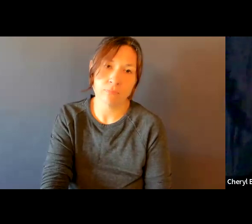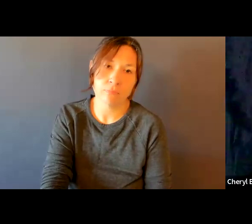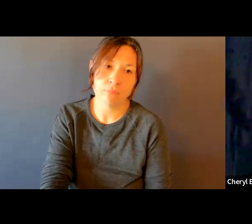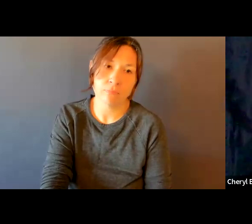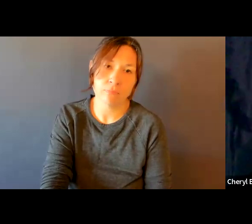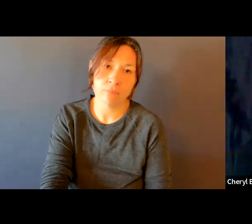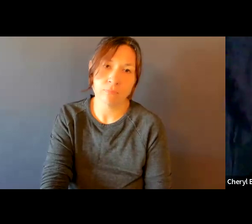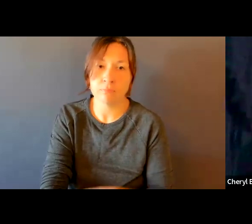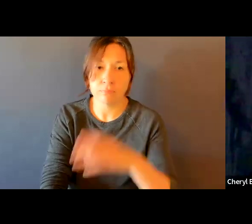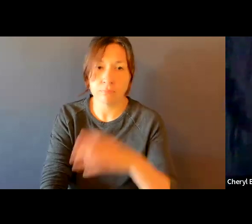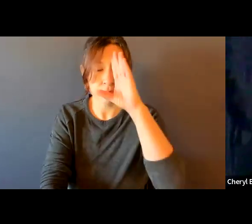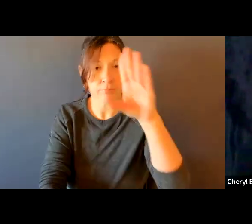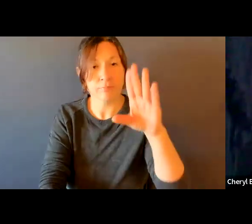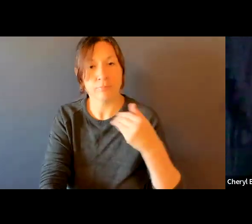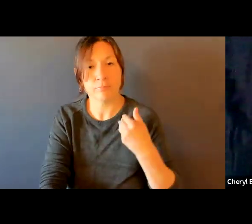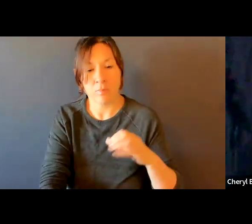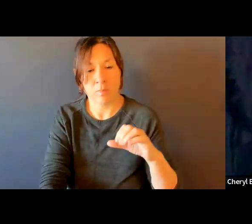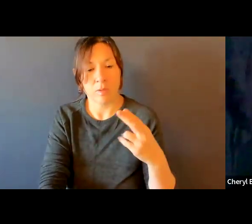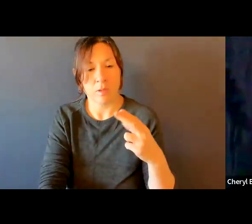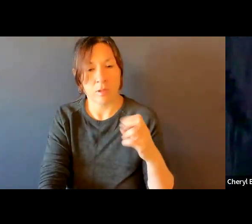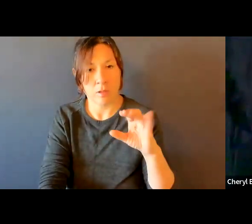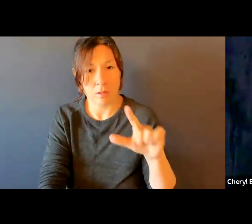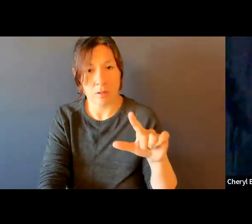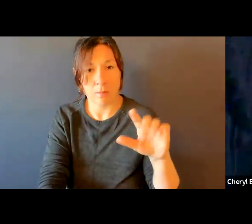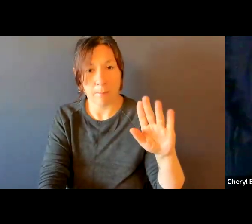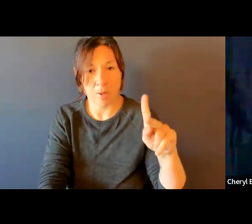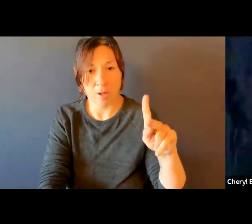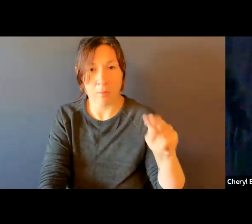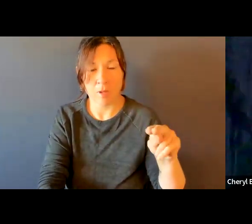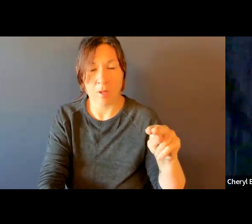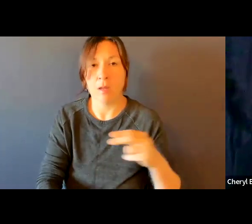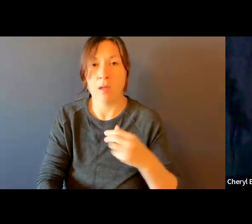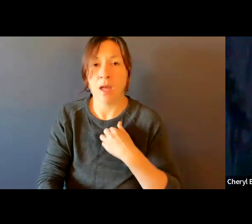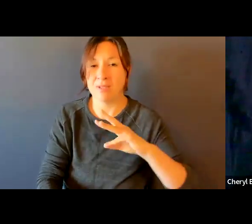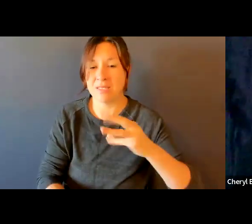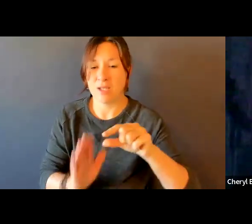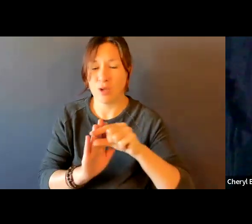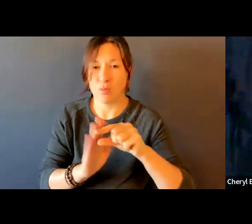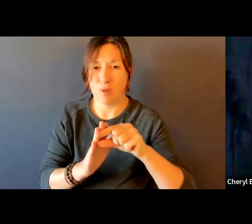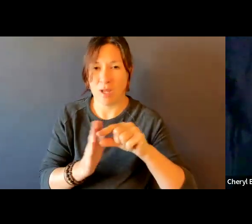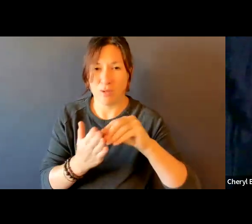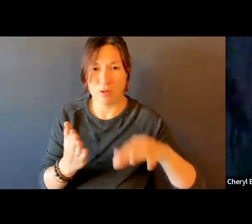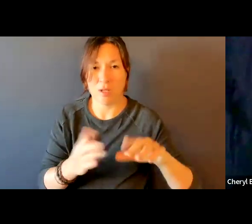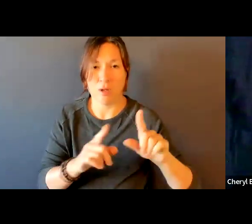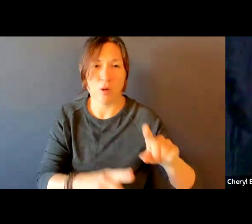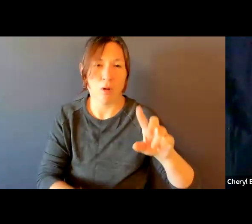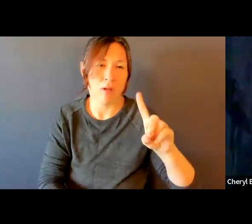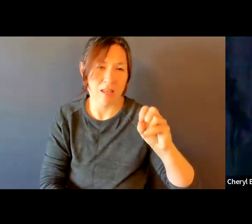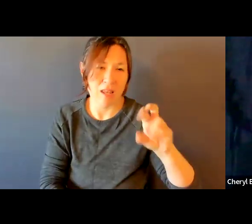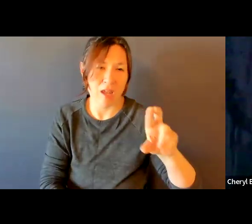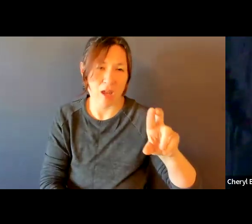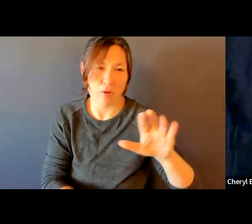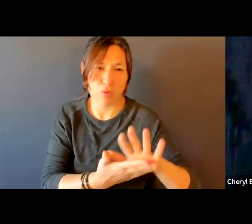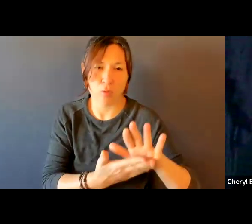Good evening. My name is Cheryl Buckman. I'm a BPS parent to a 6th grade student who attends the Dever in Dorchester, and I'm